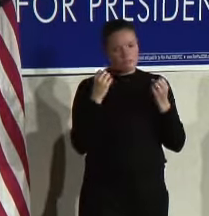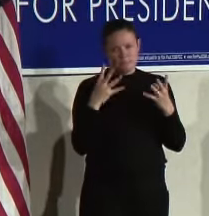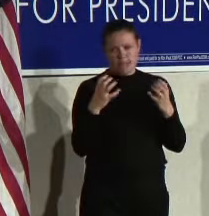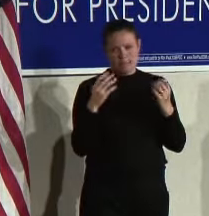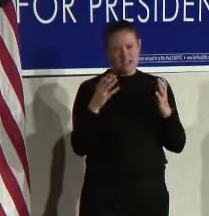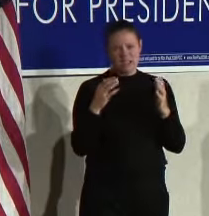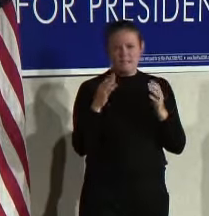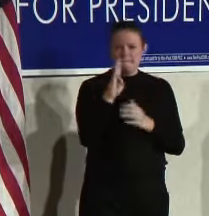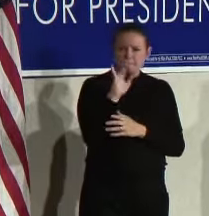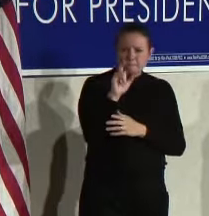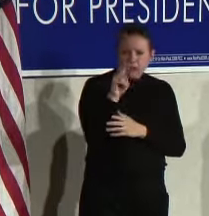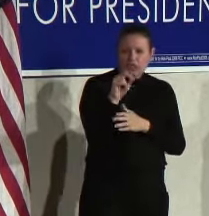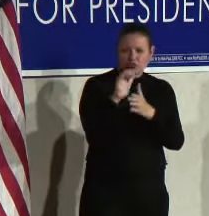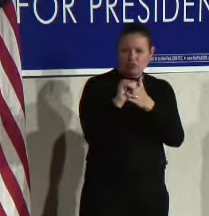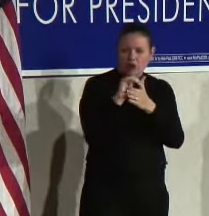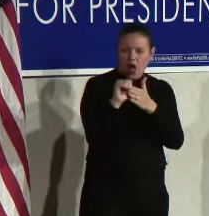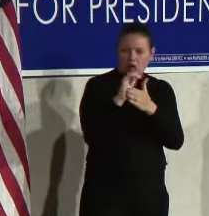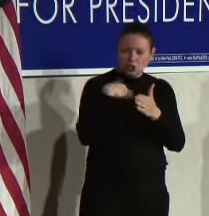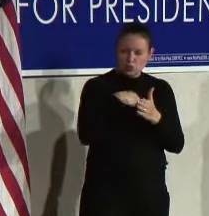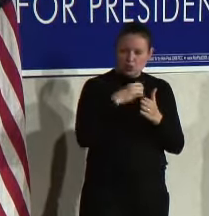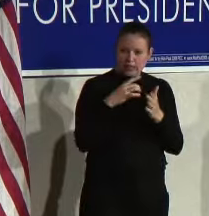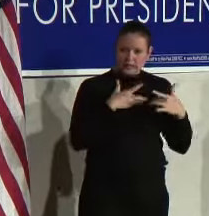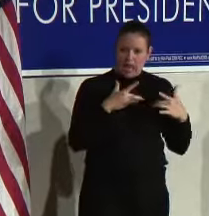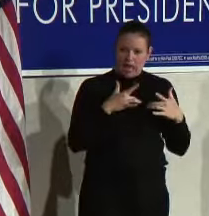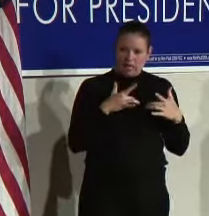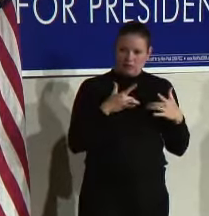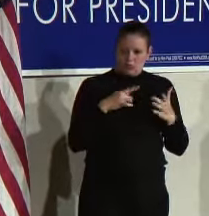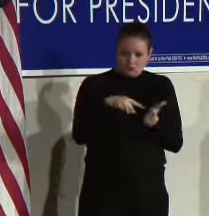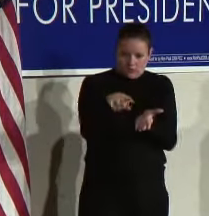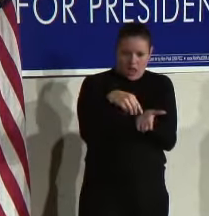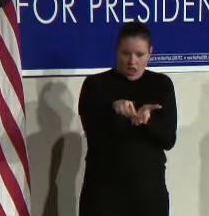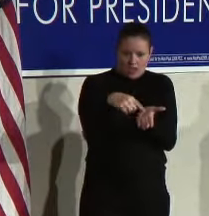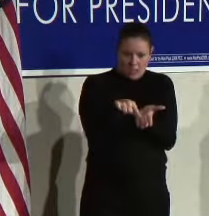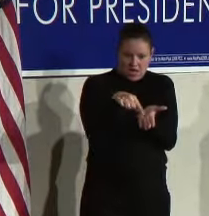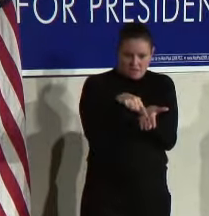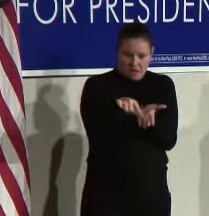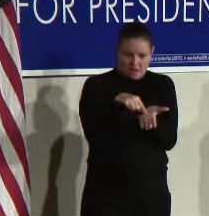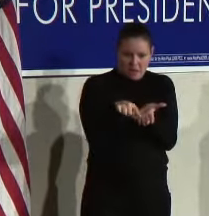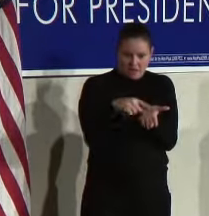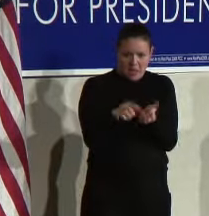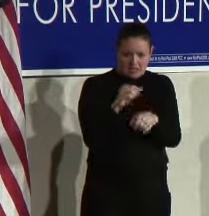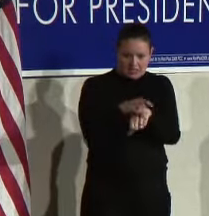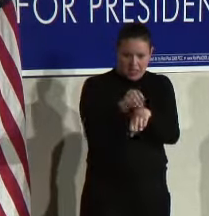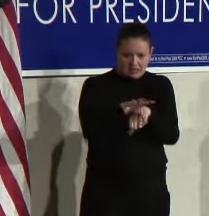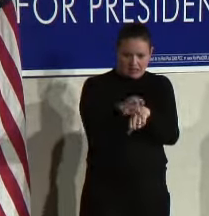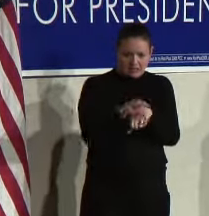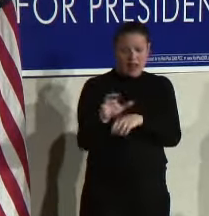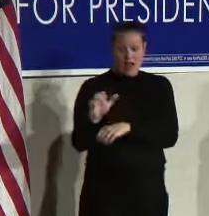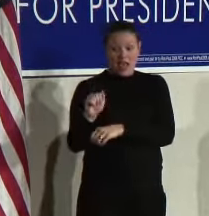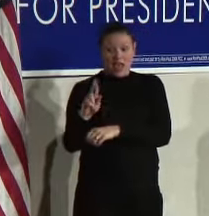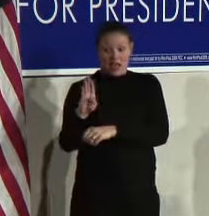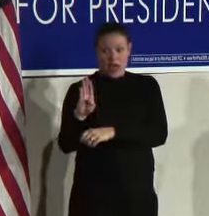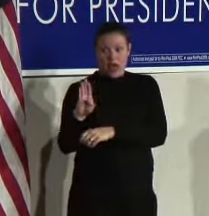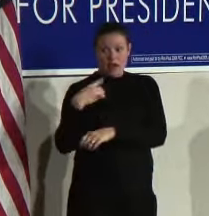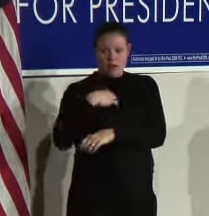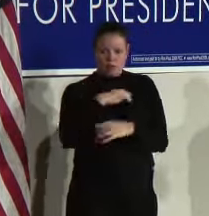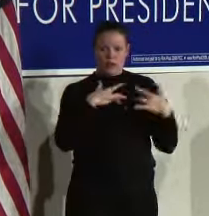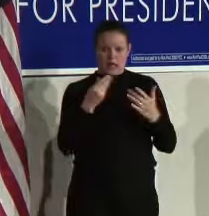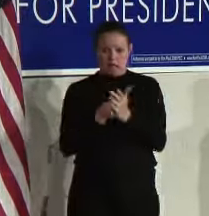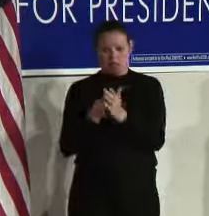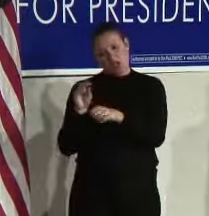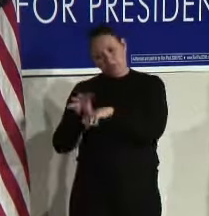many tens of billions of dollars there, and then we try to balance it by sending tens of billions of dollars to the Arabs and promise protection to Saudi